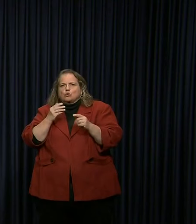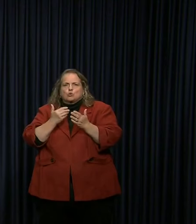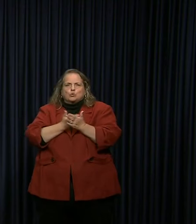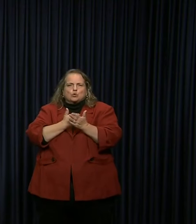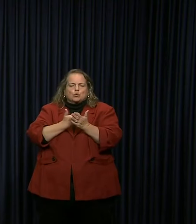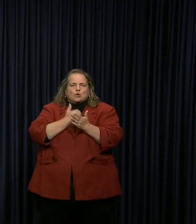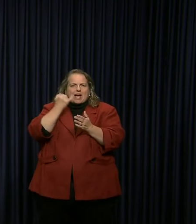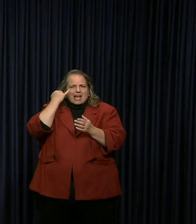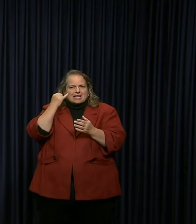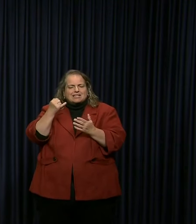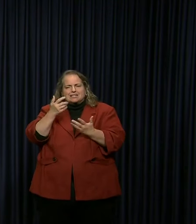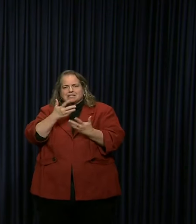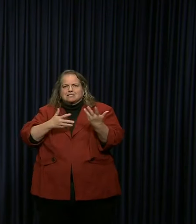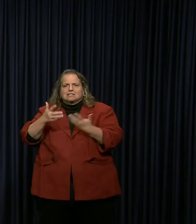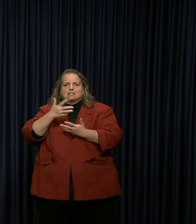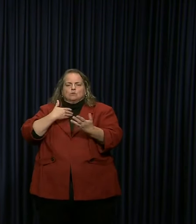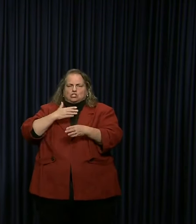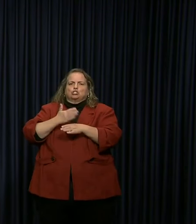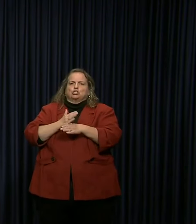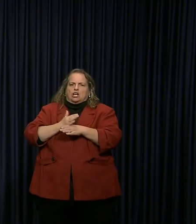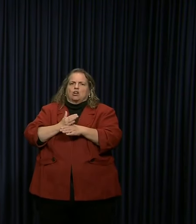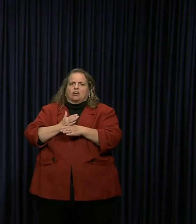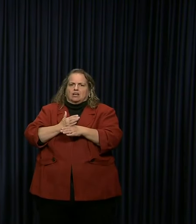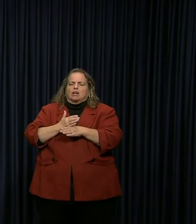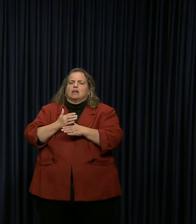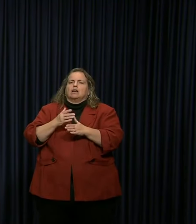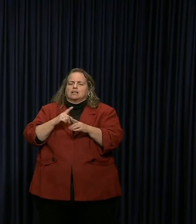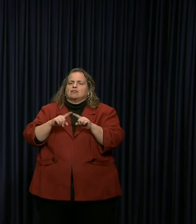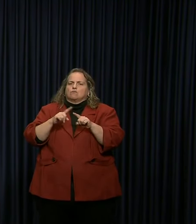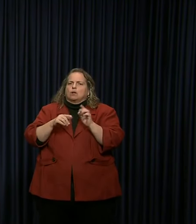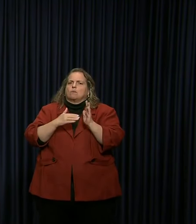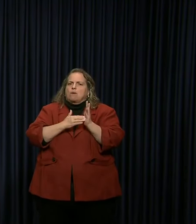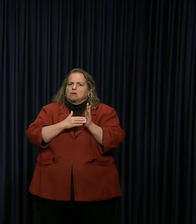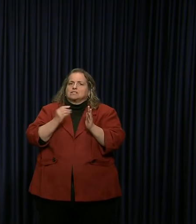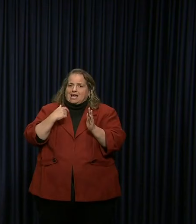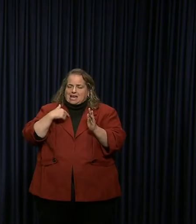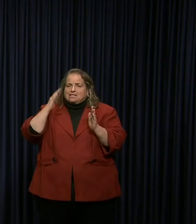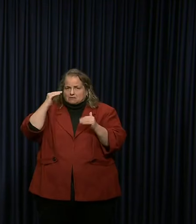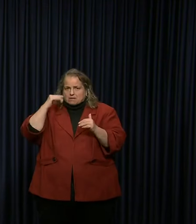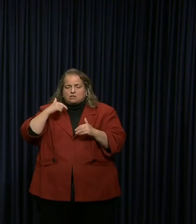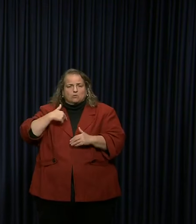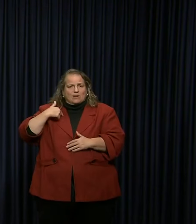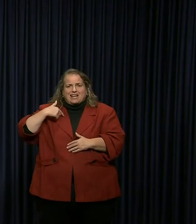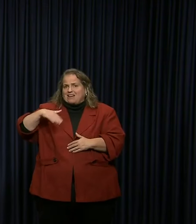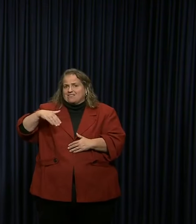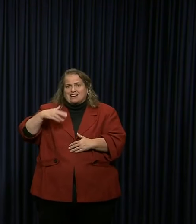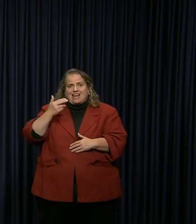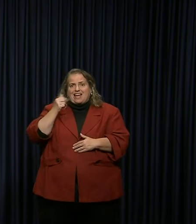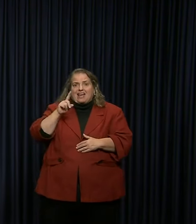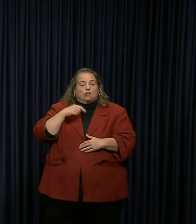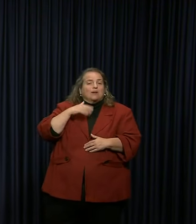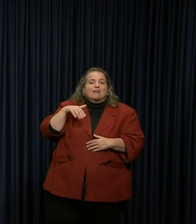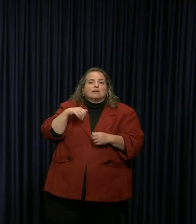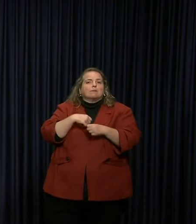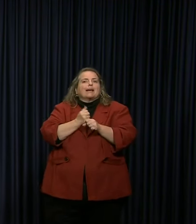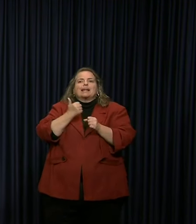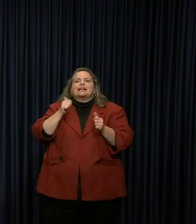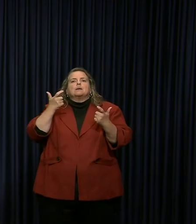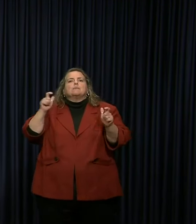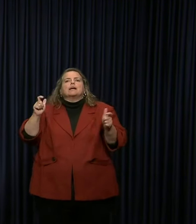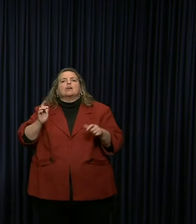of different things that we're all trying to look at and model from. And I would expect, though we haven't had, we haven't made any